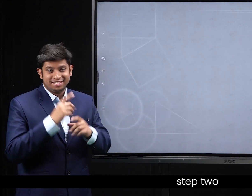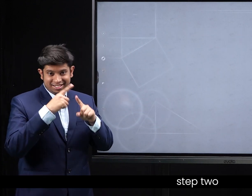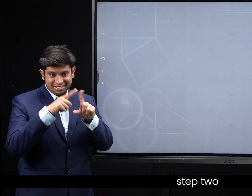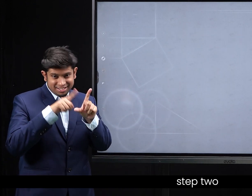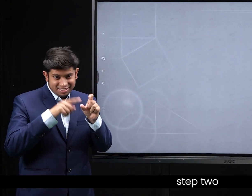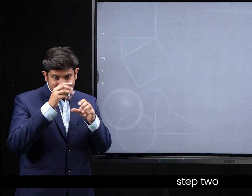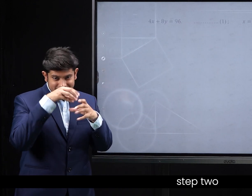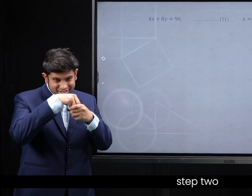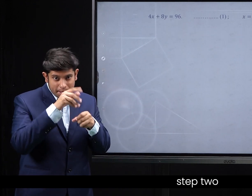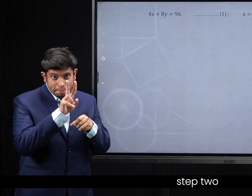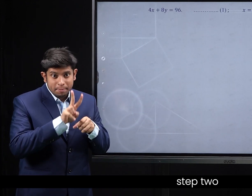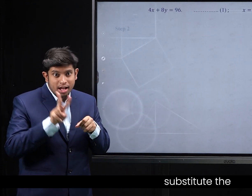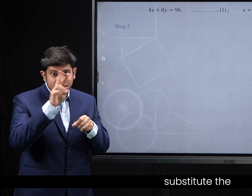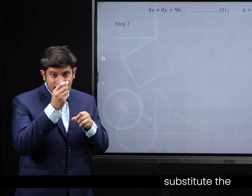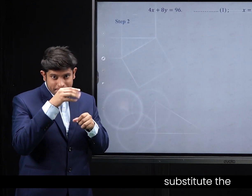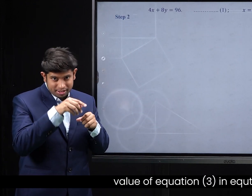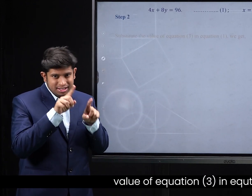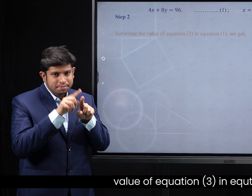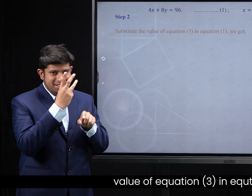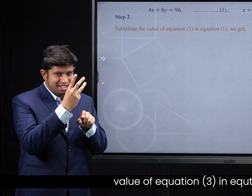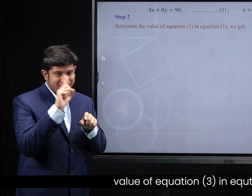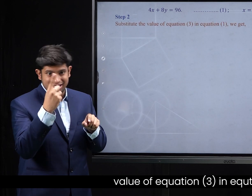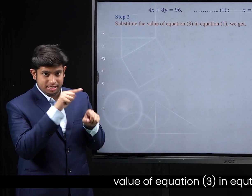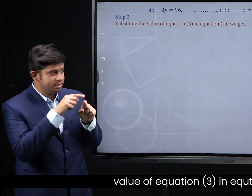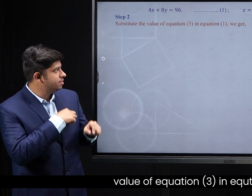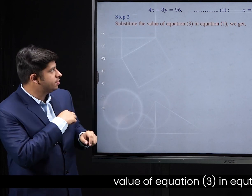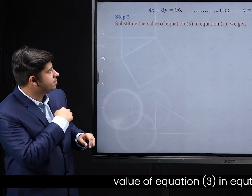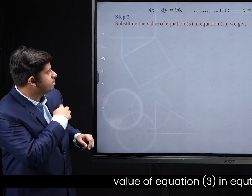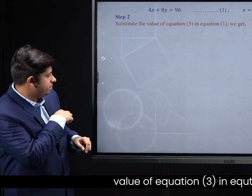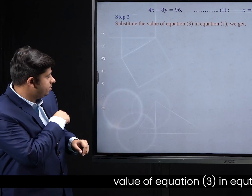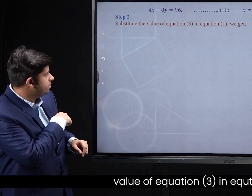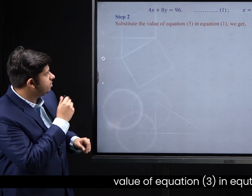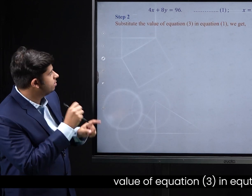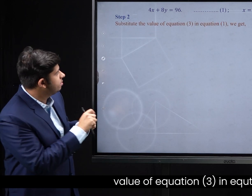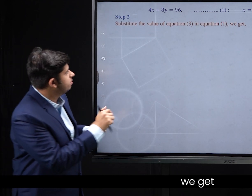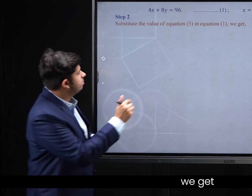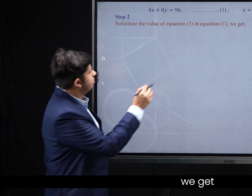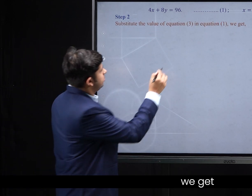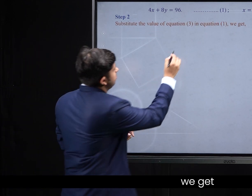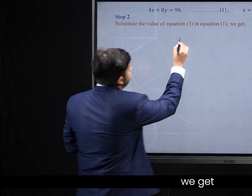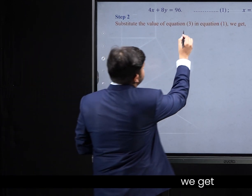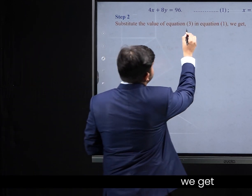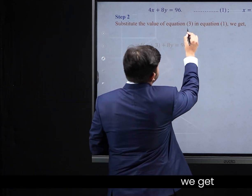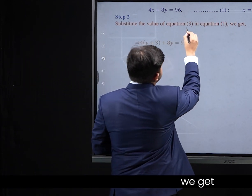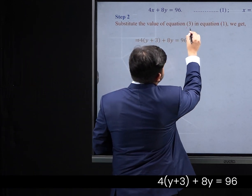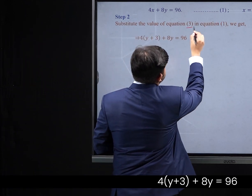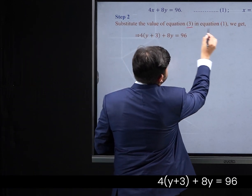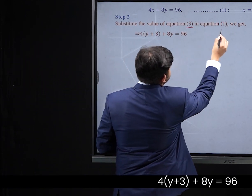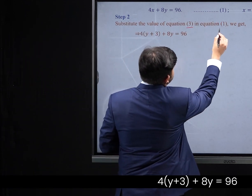Step 2. Substitute the value of equation 3 in equation 1. We get 4 into y